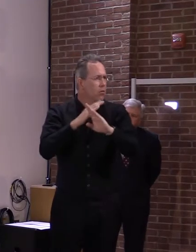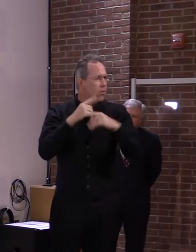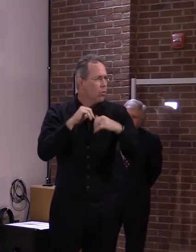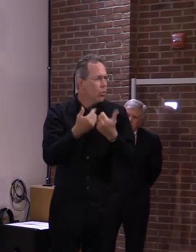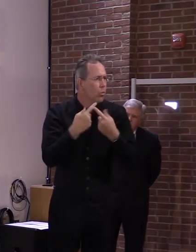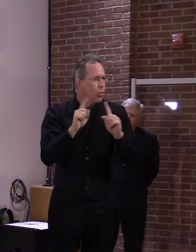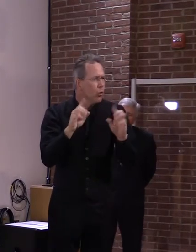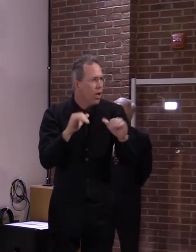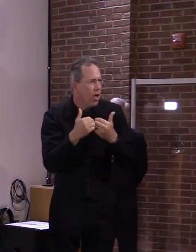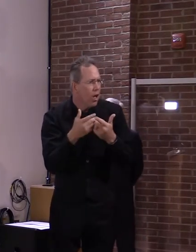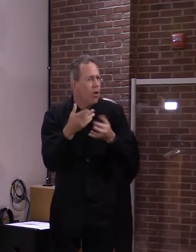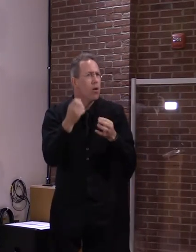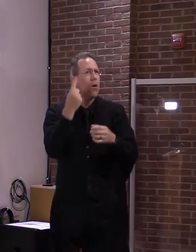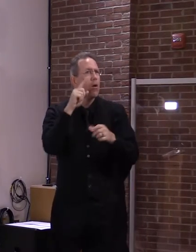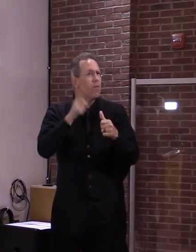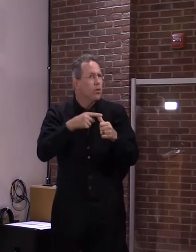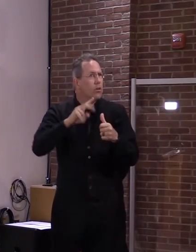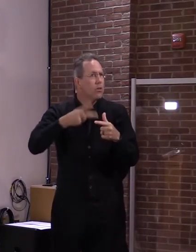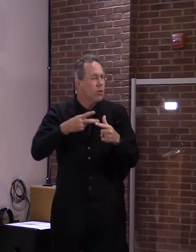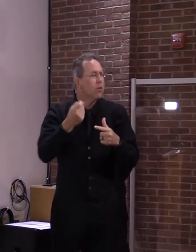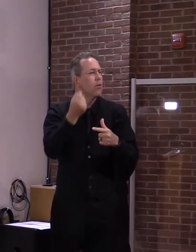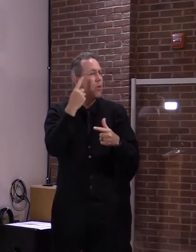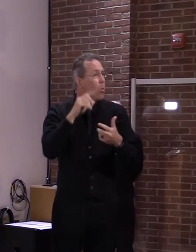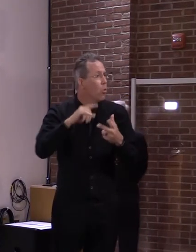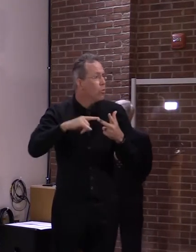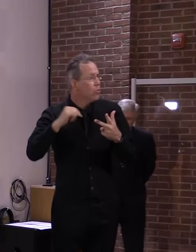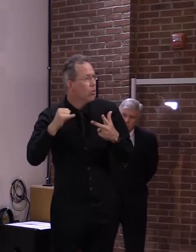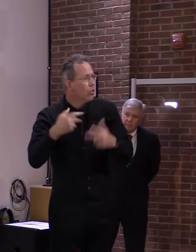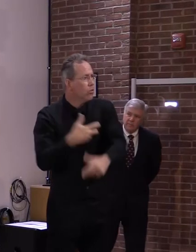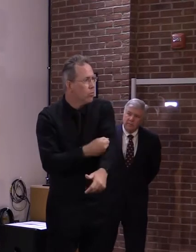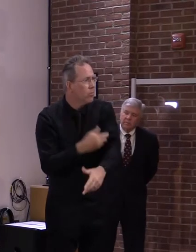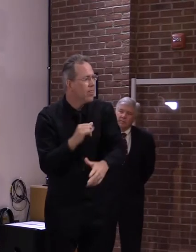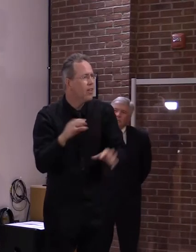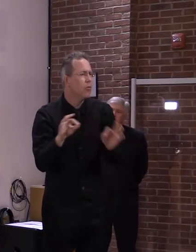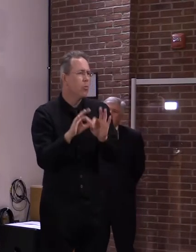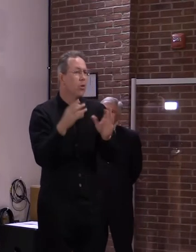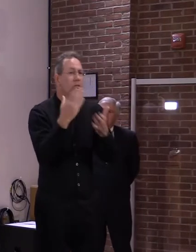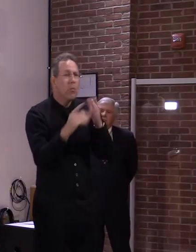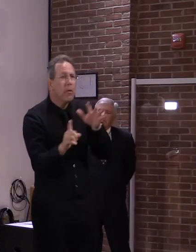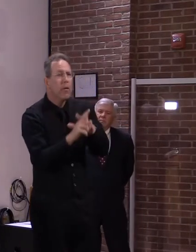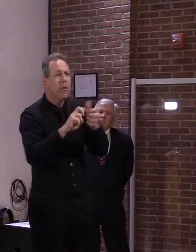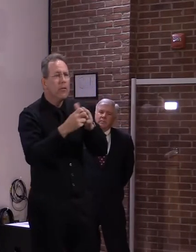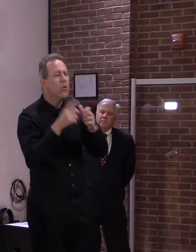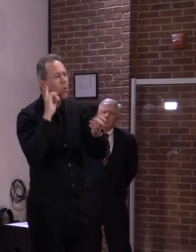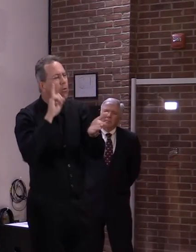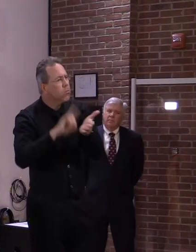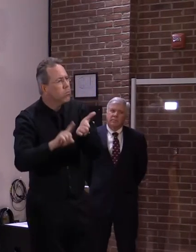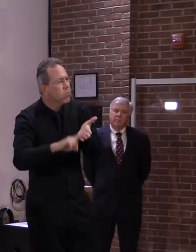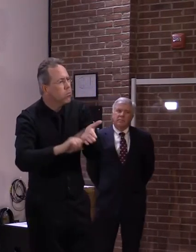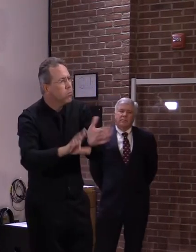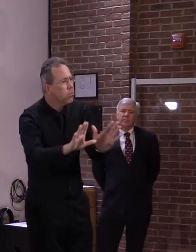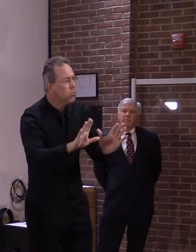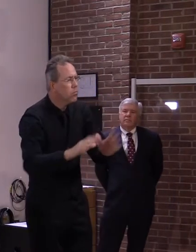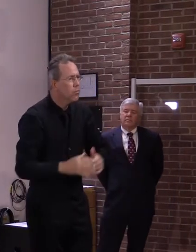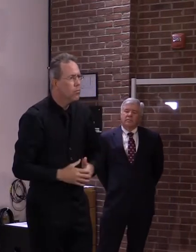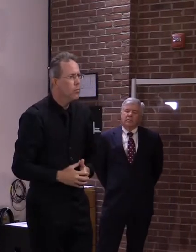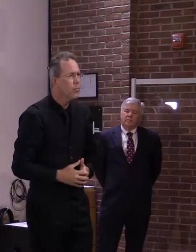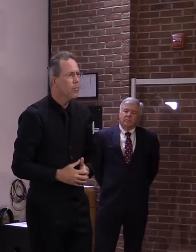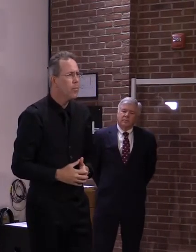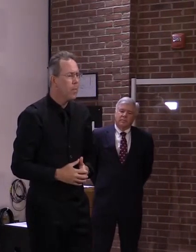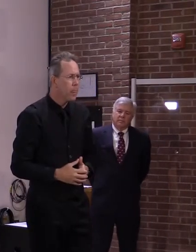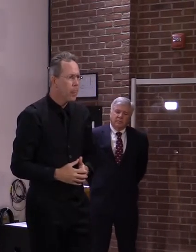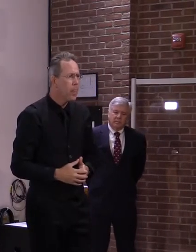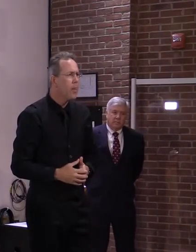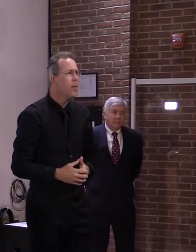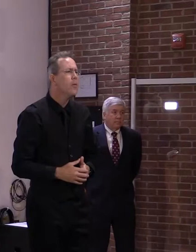Only further investigation can lead to that kind of causality inference. So you have to just understand the